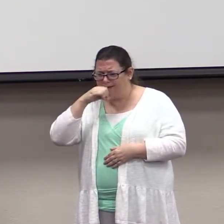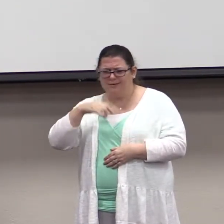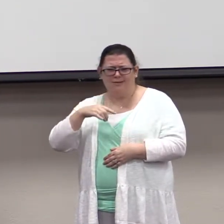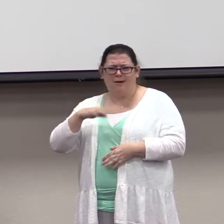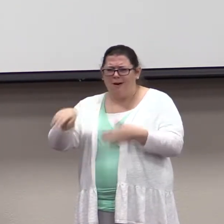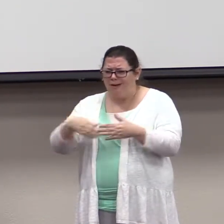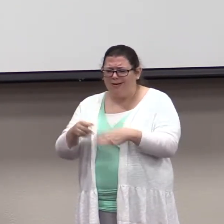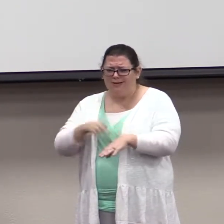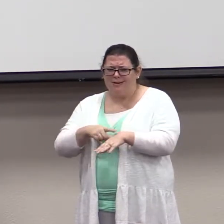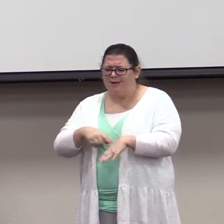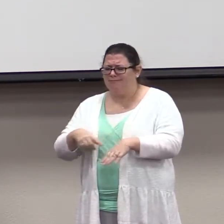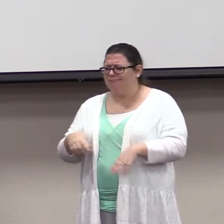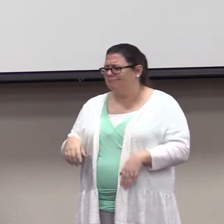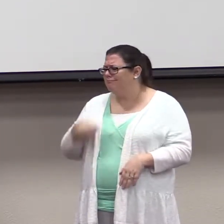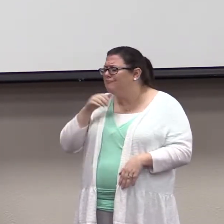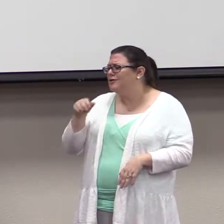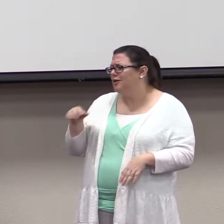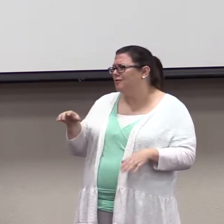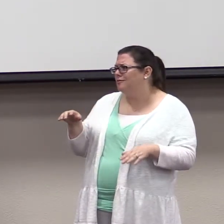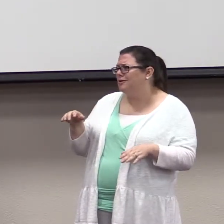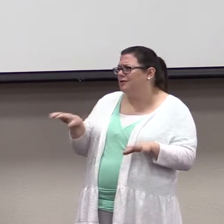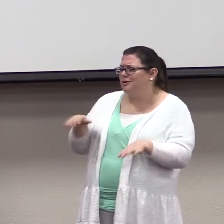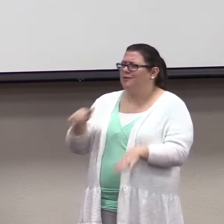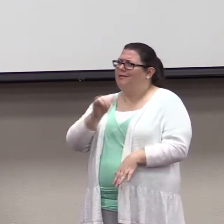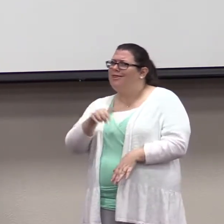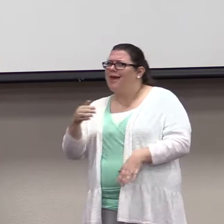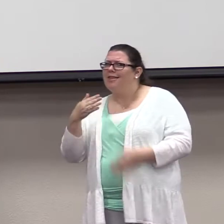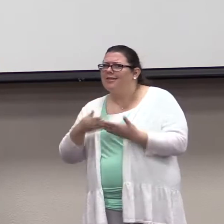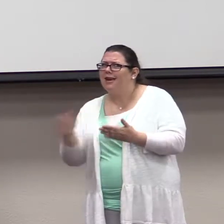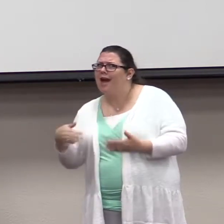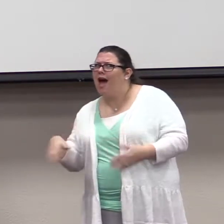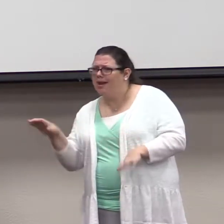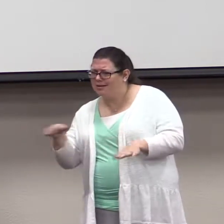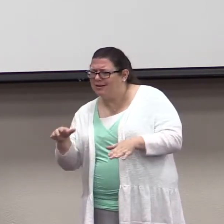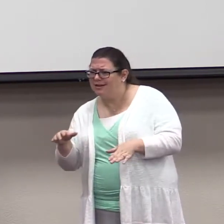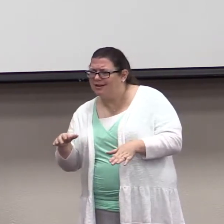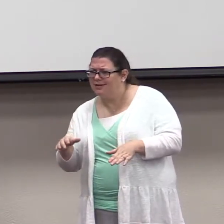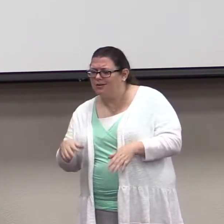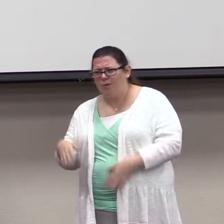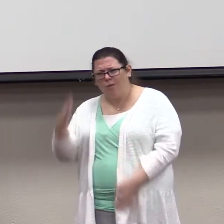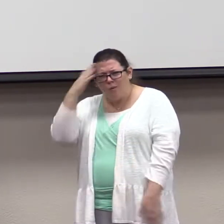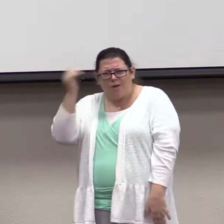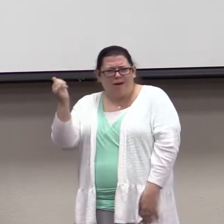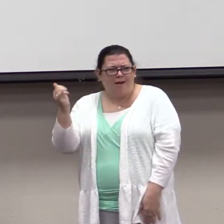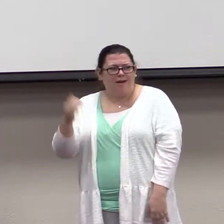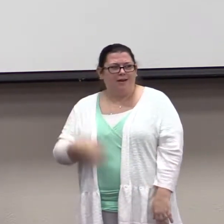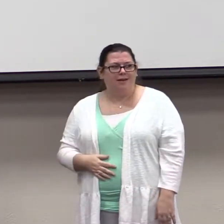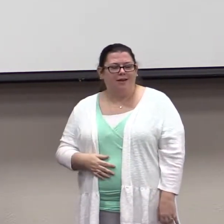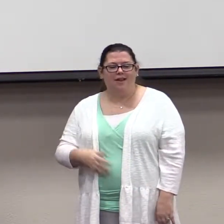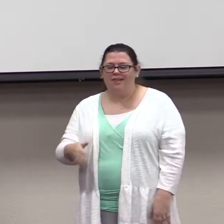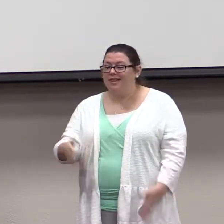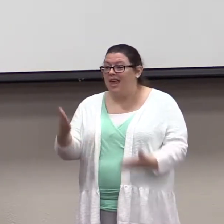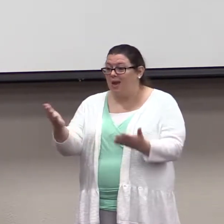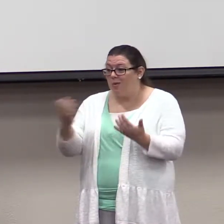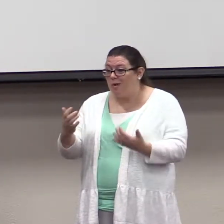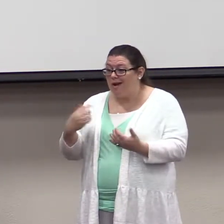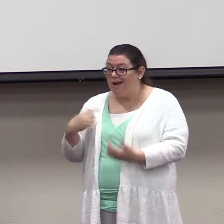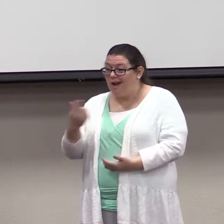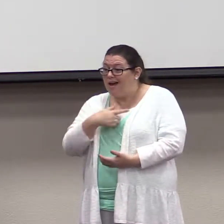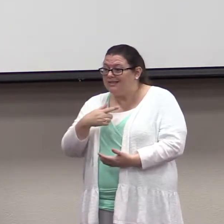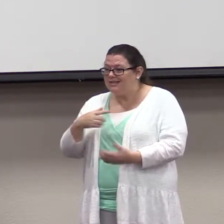out for me in a similar situation. Why do they do that? Because they want us to be